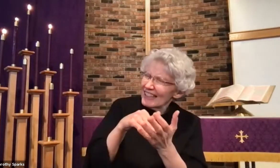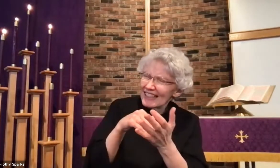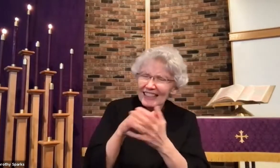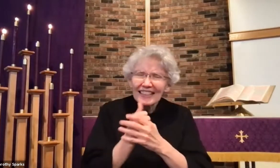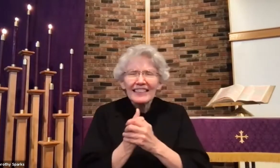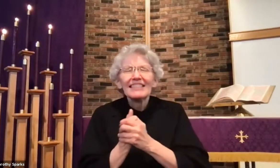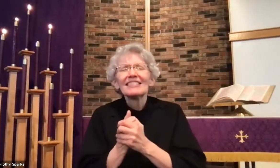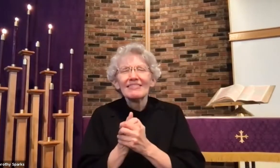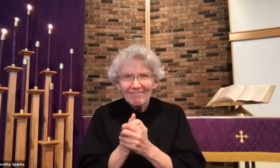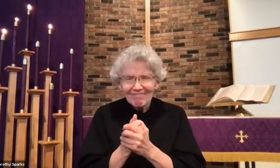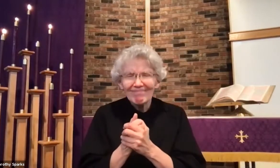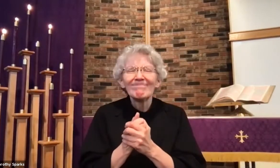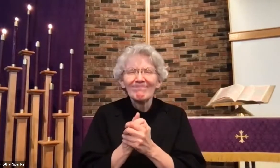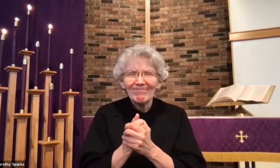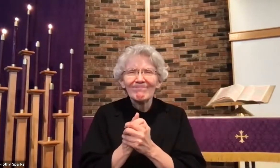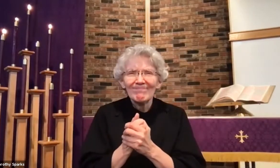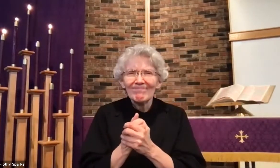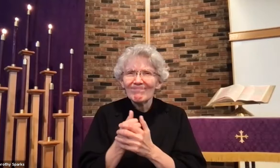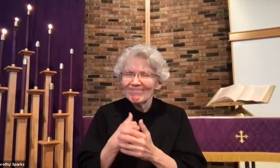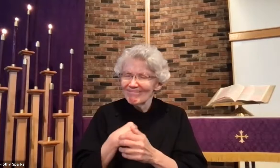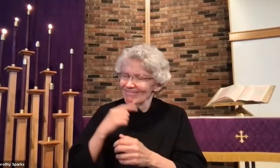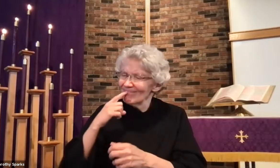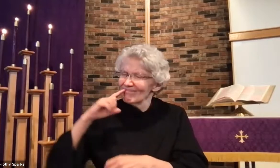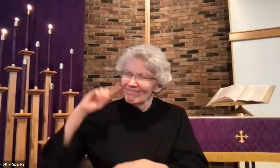He said, "Lord, I want to see again."